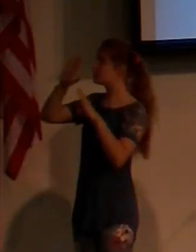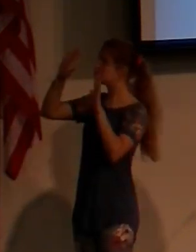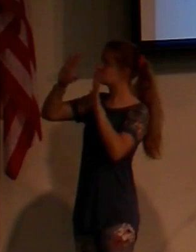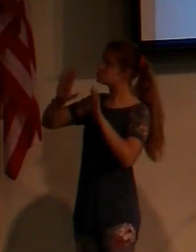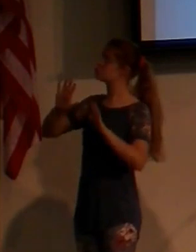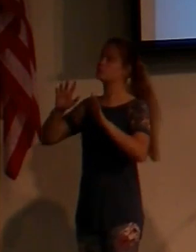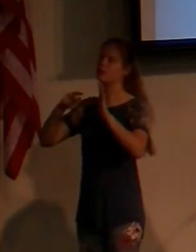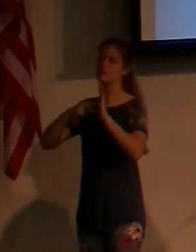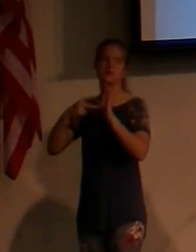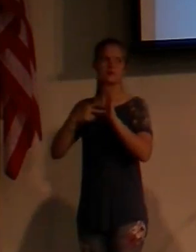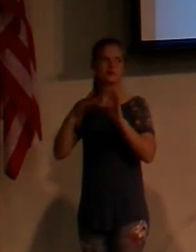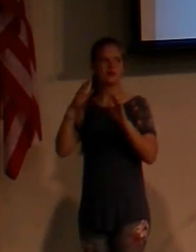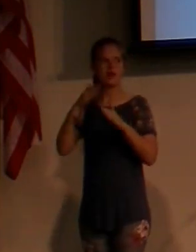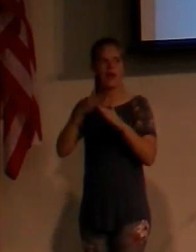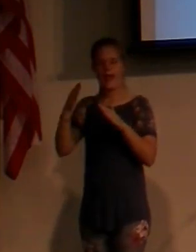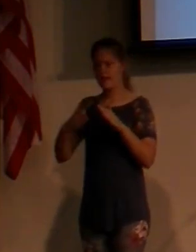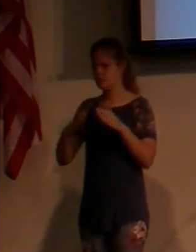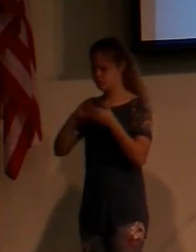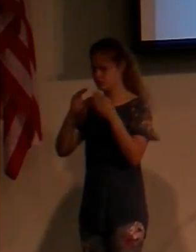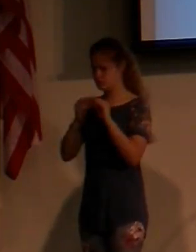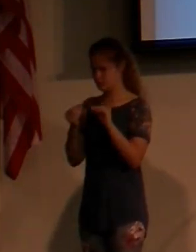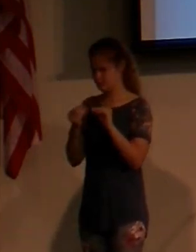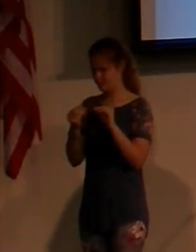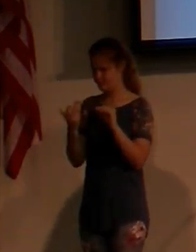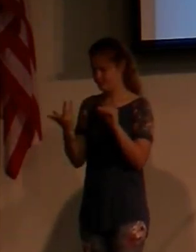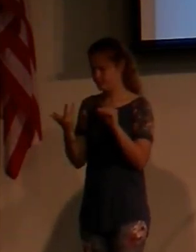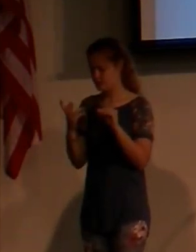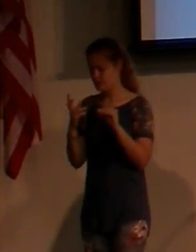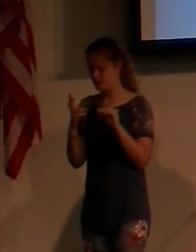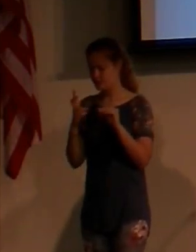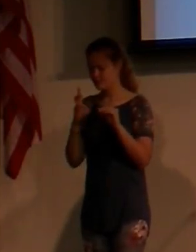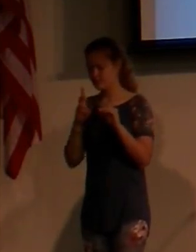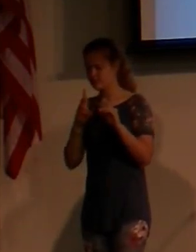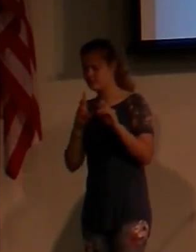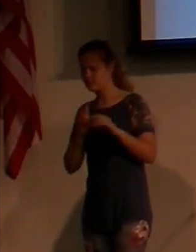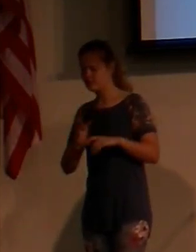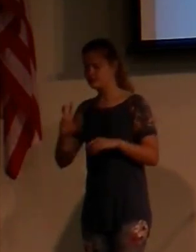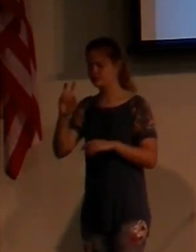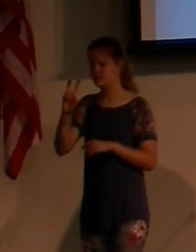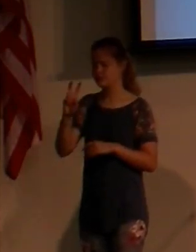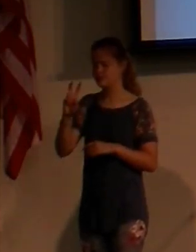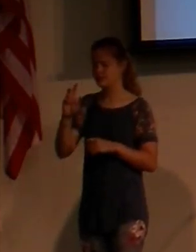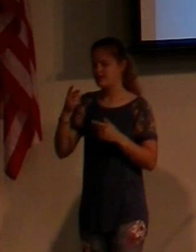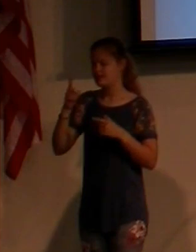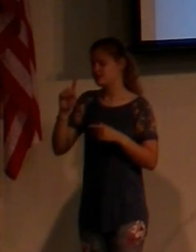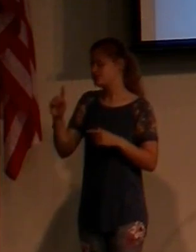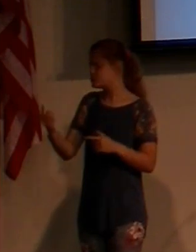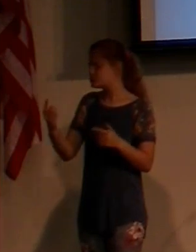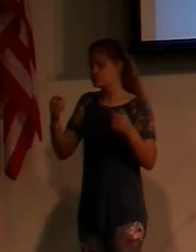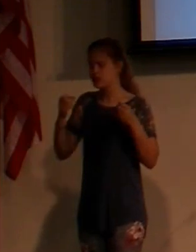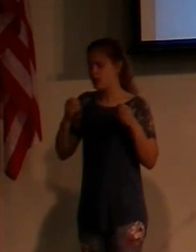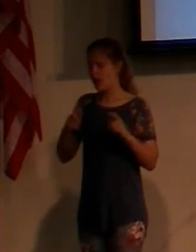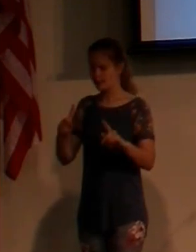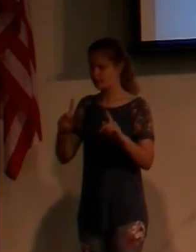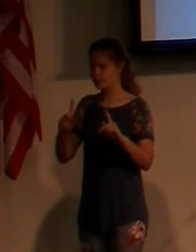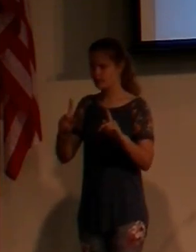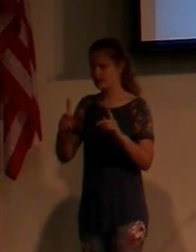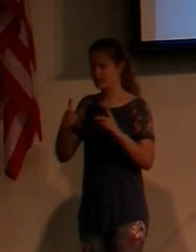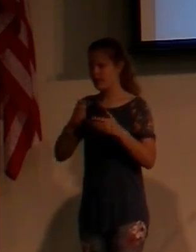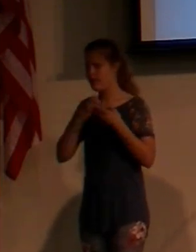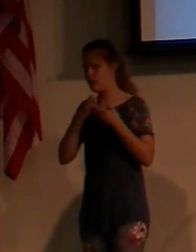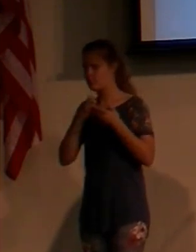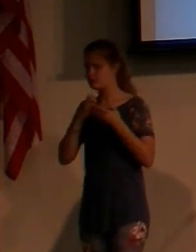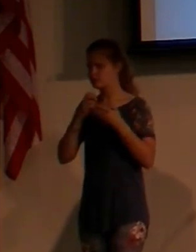story. The trip is just a catalyst. It's just an opportunity to help us stretch, to